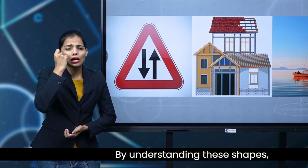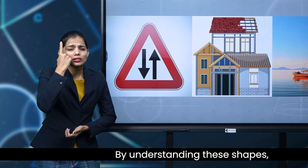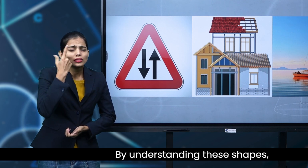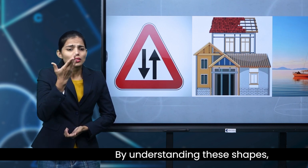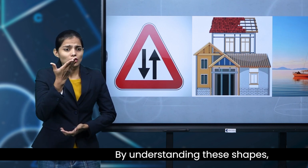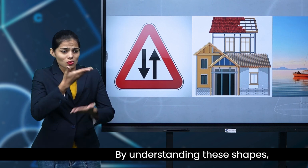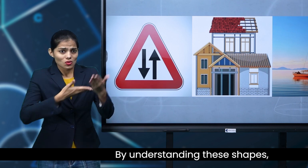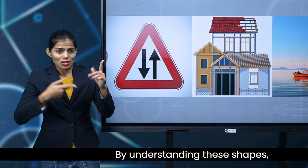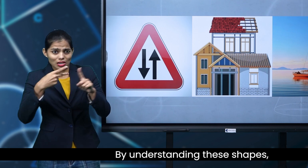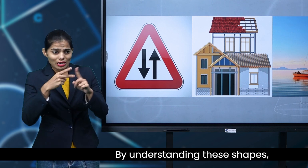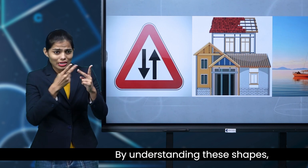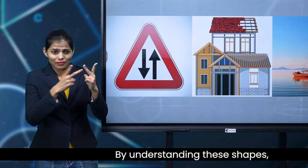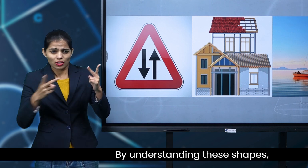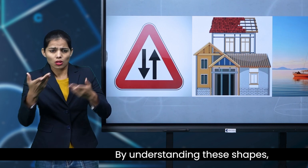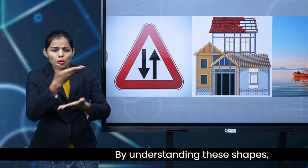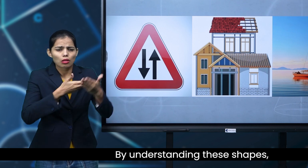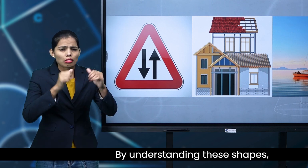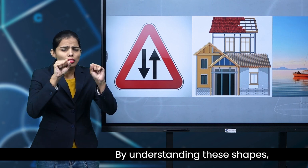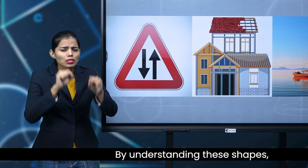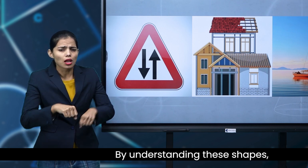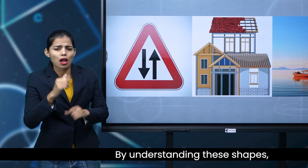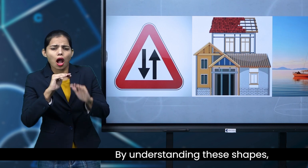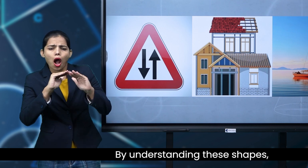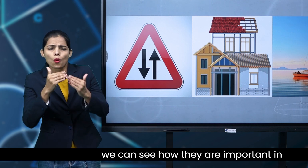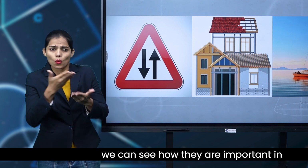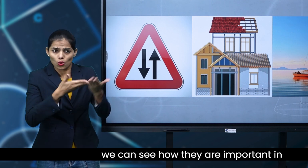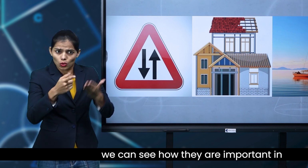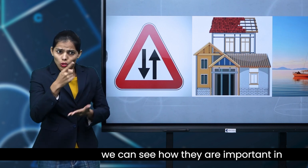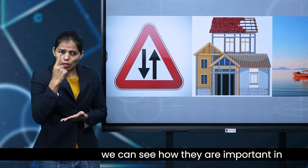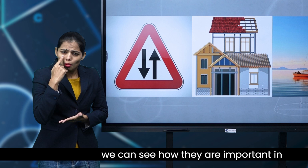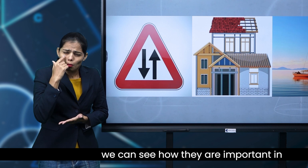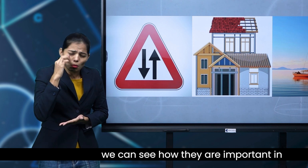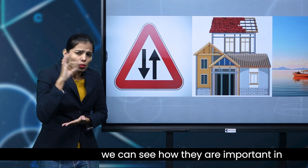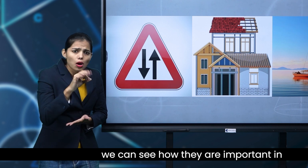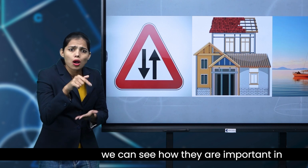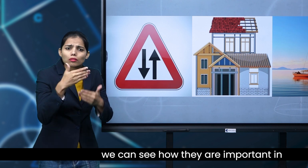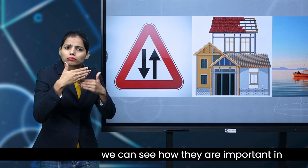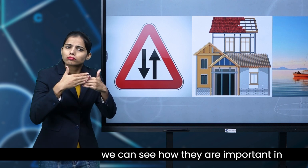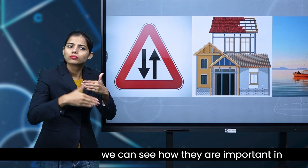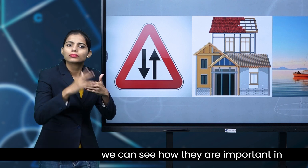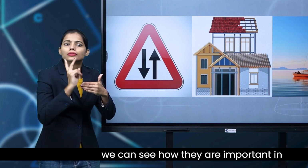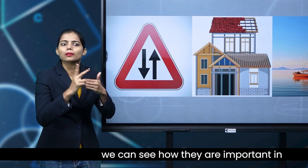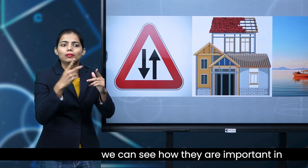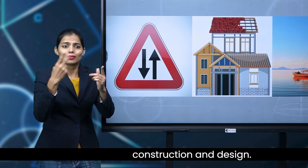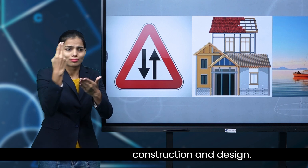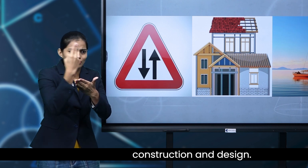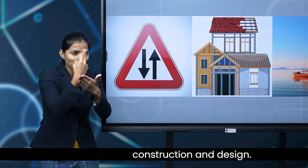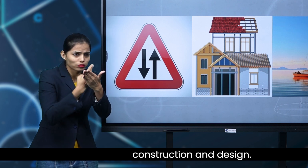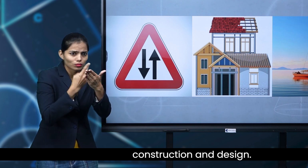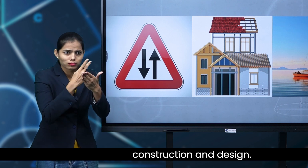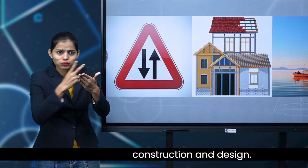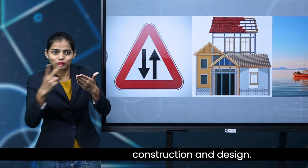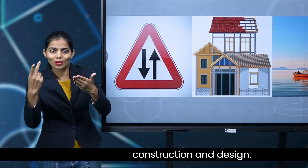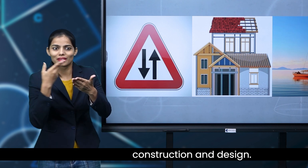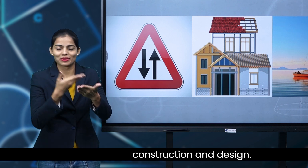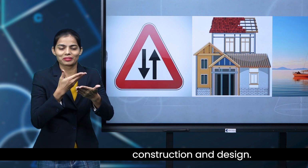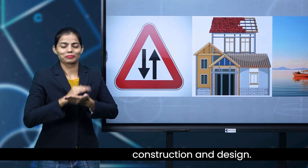By understanding these shapes, we can see how they are important in construction and